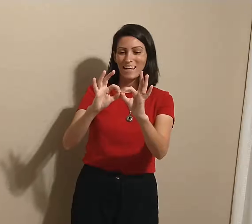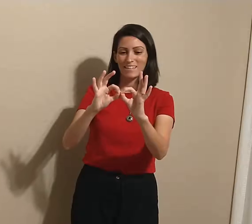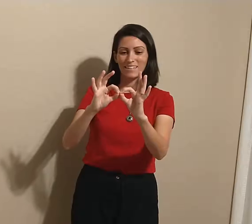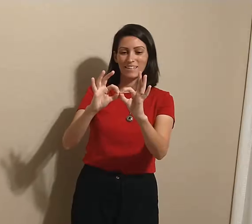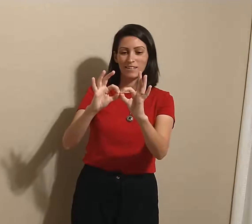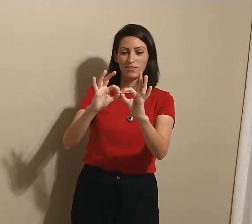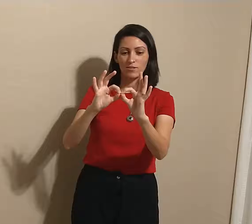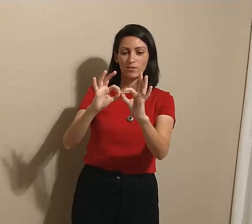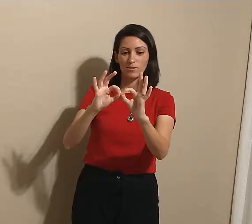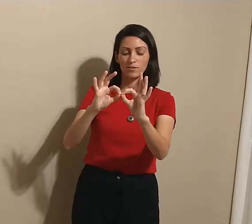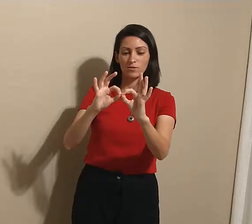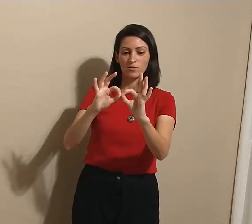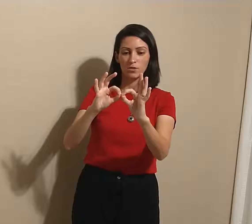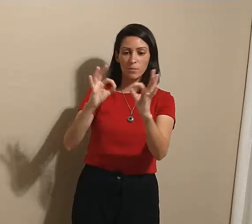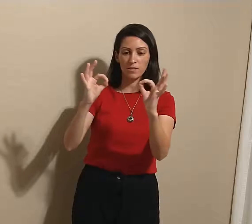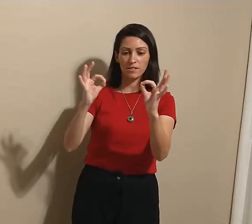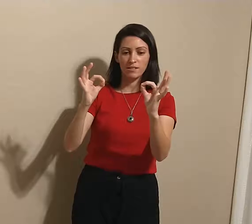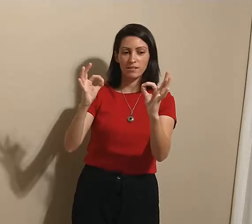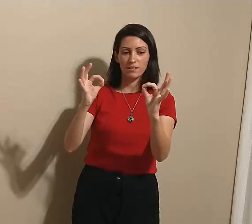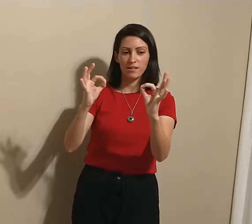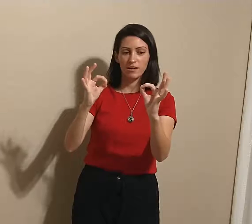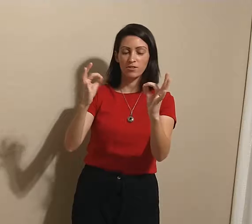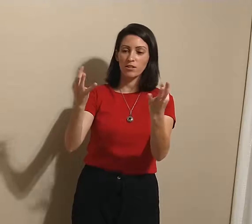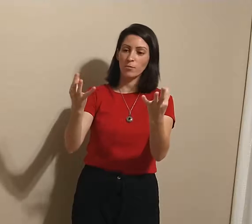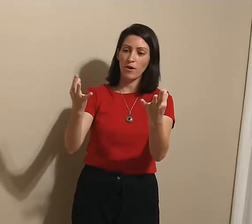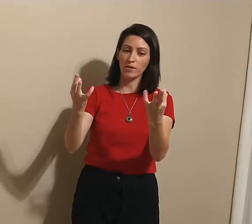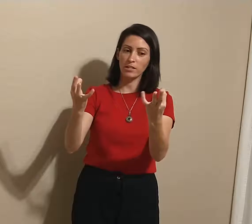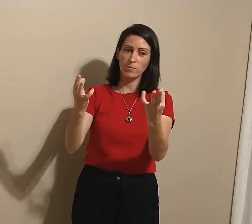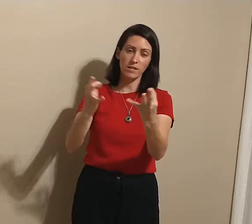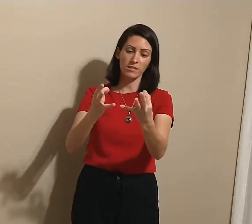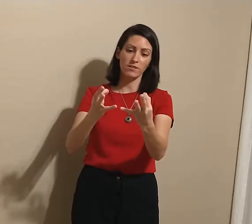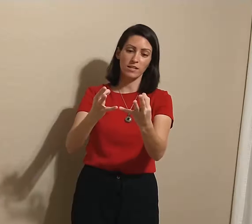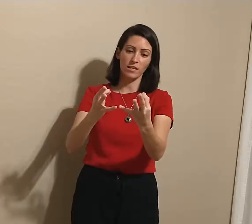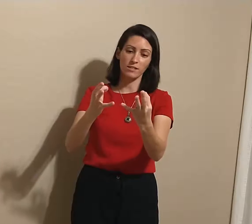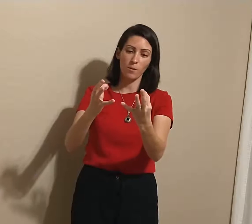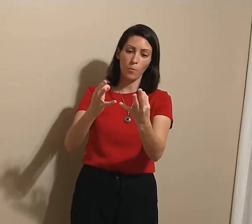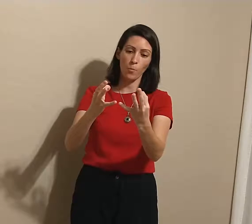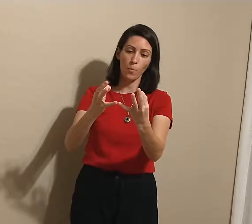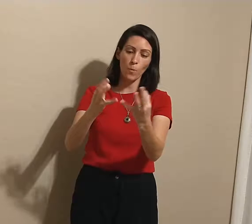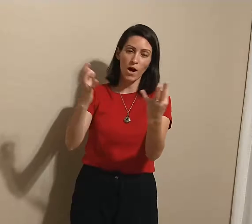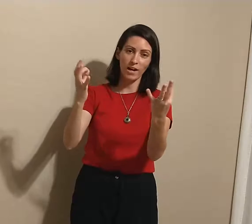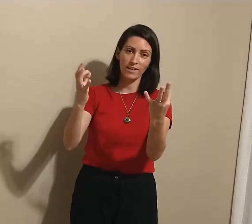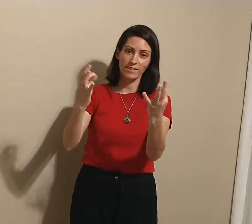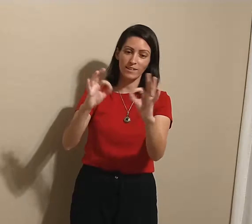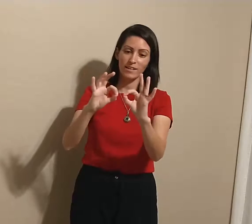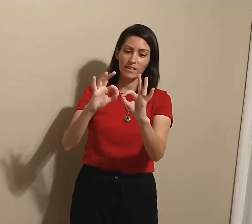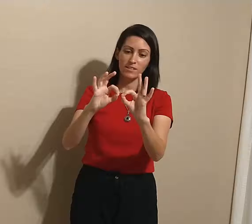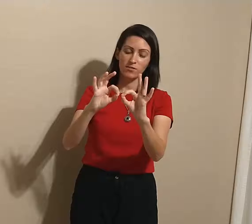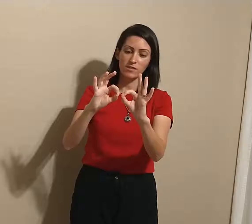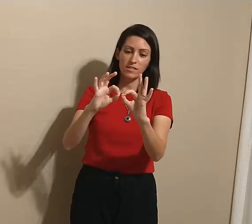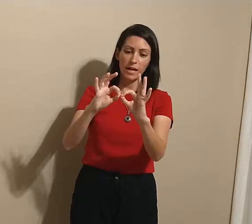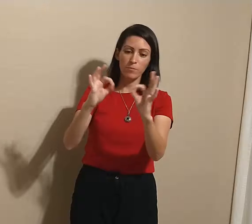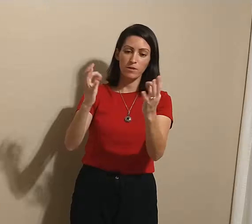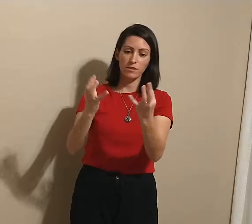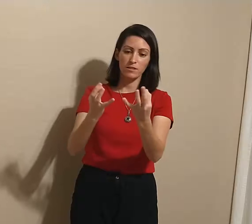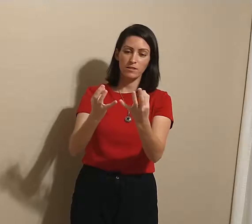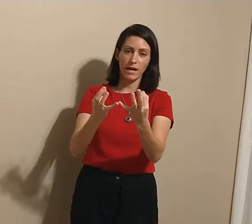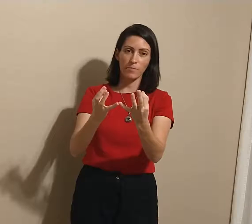And then you're going to stop kissing, and you're going to come around and your pinkies are going to kiss. So it's a tap, tap,